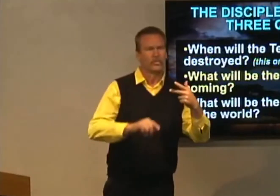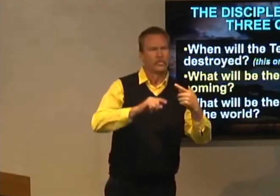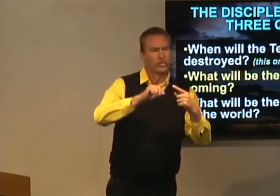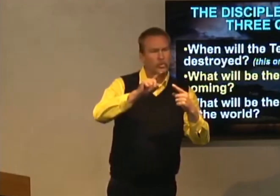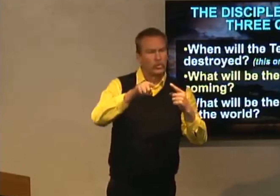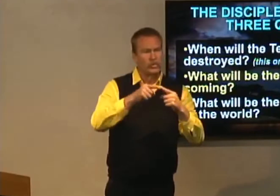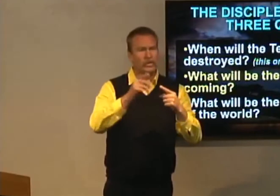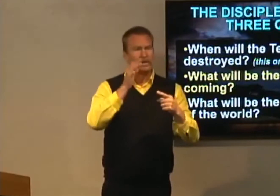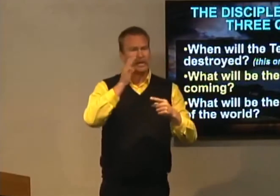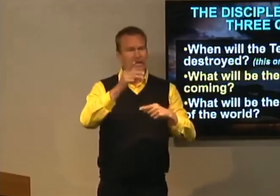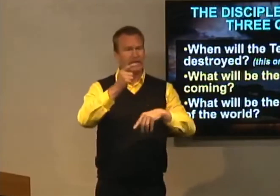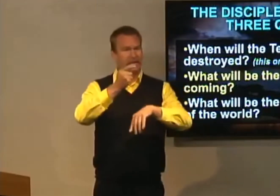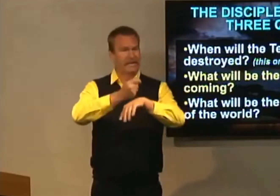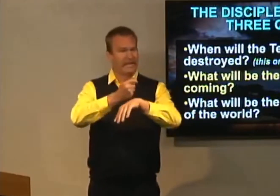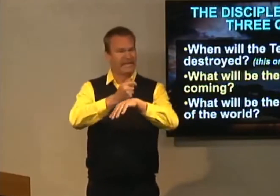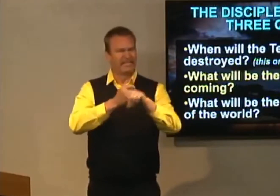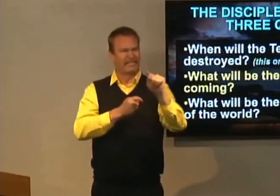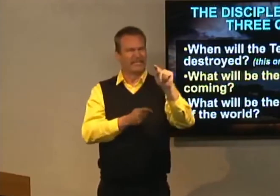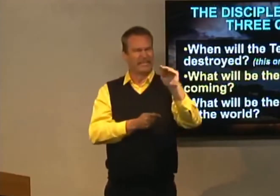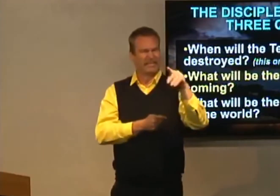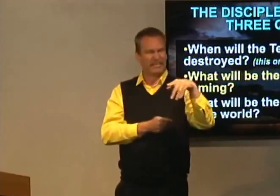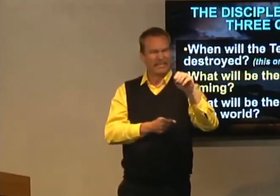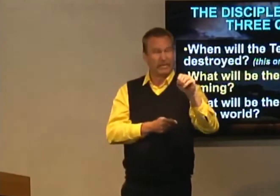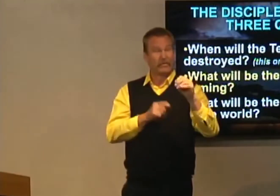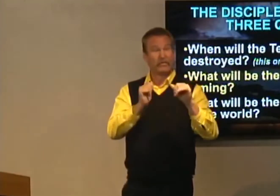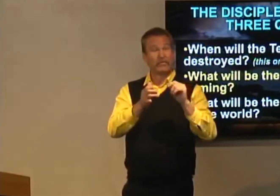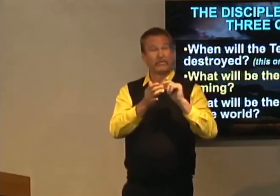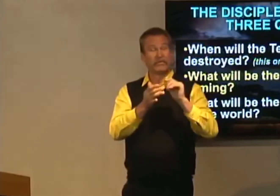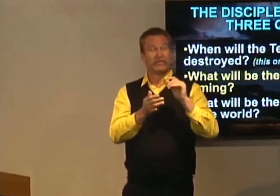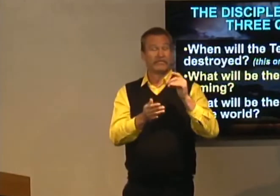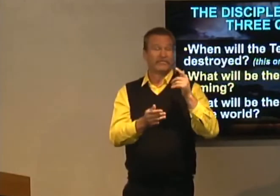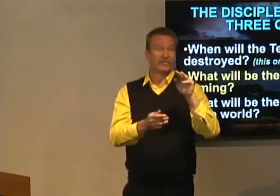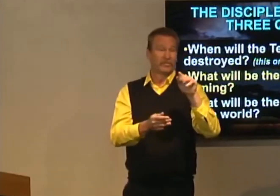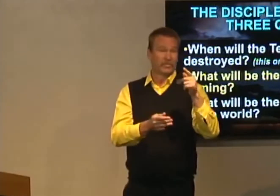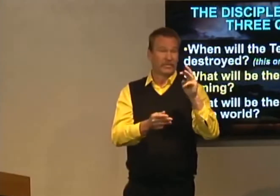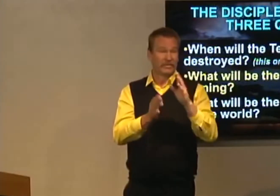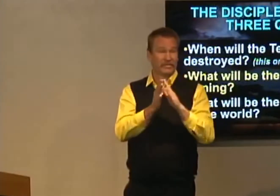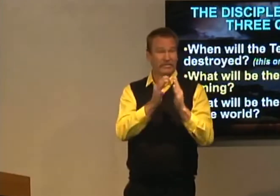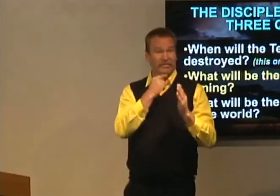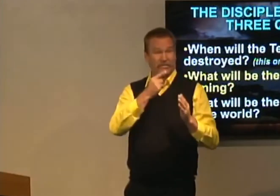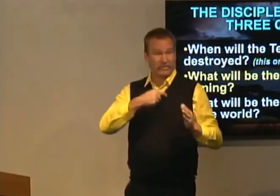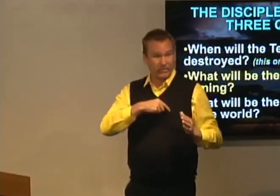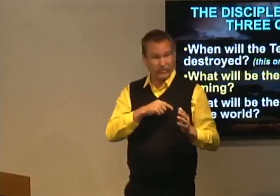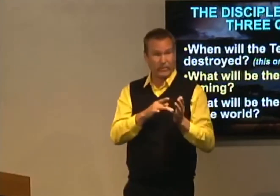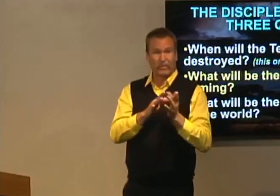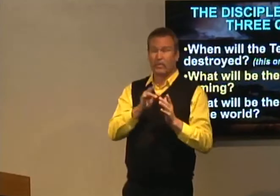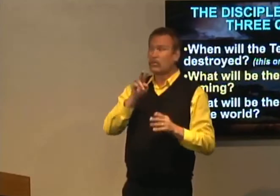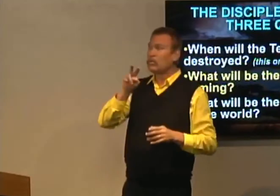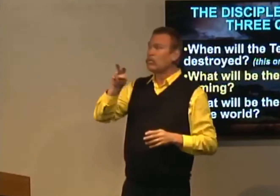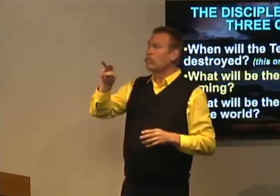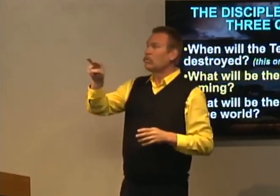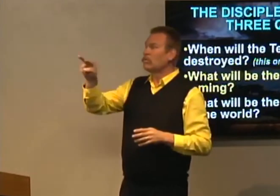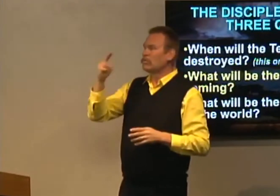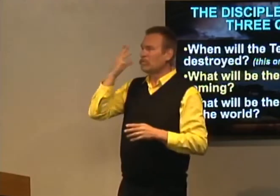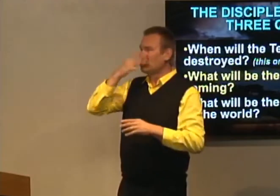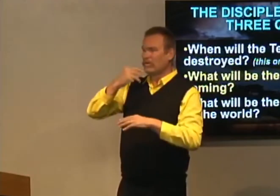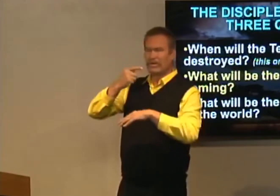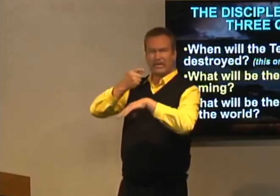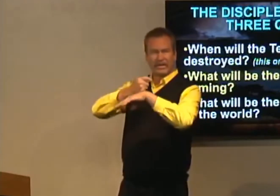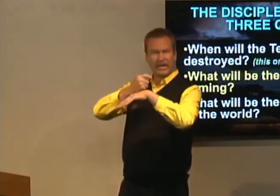the disciples asked Jesus three questions. The first question was, when will the temple be destroyed? So